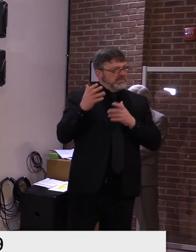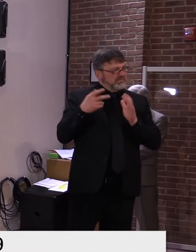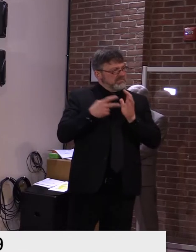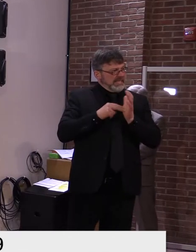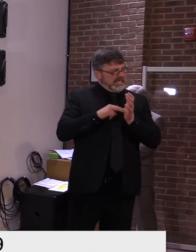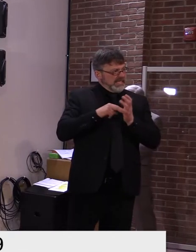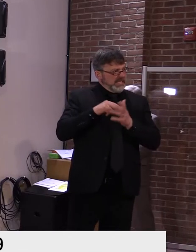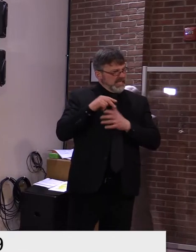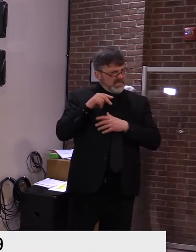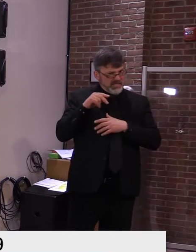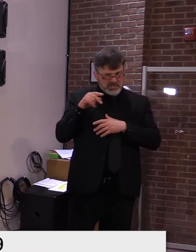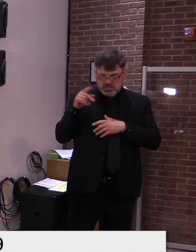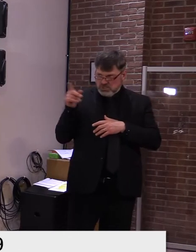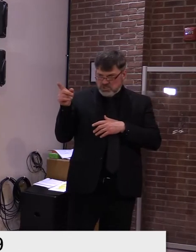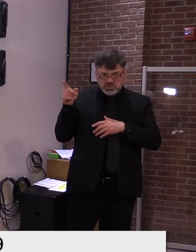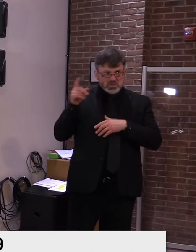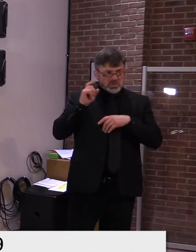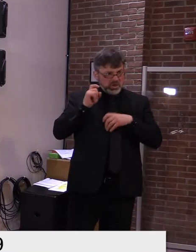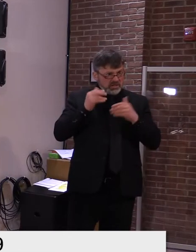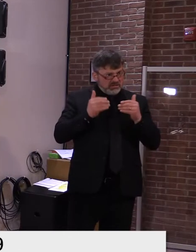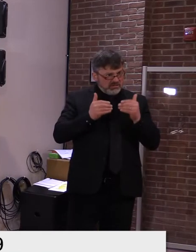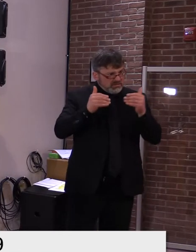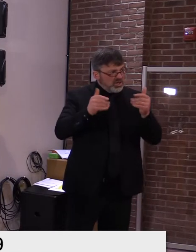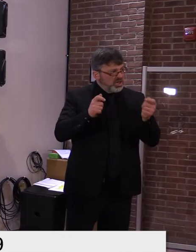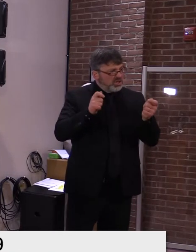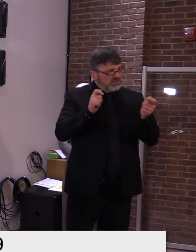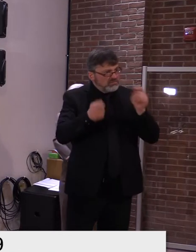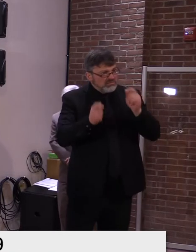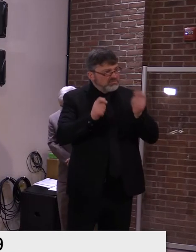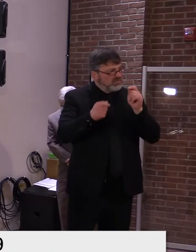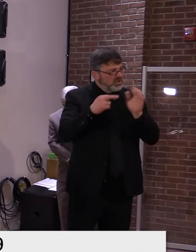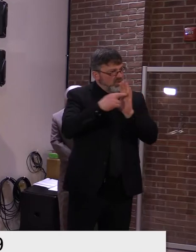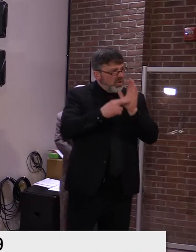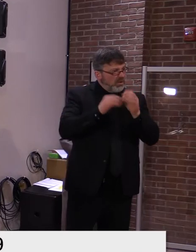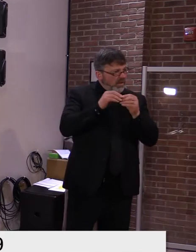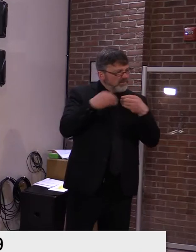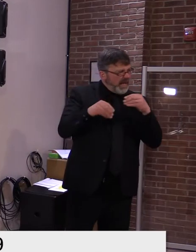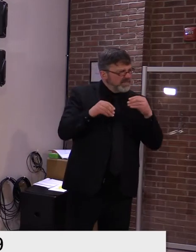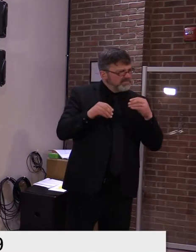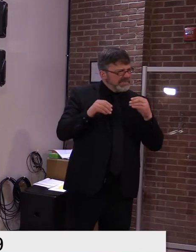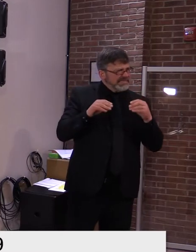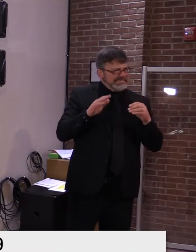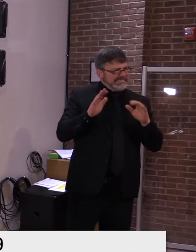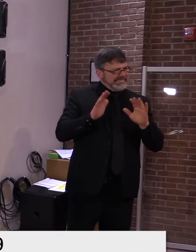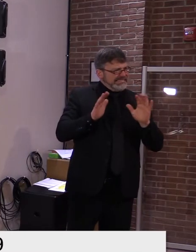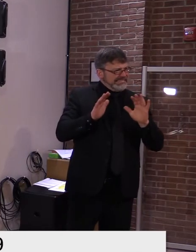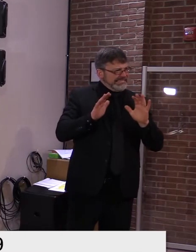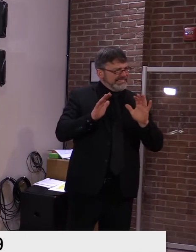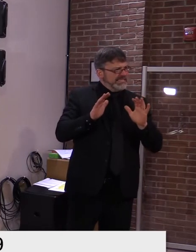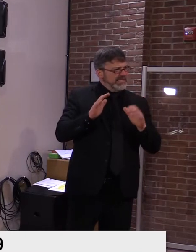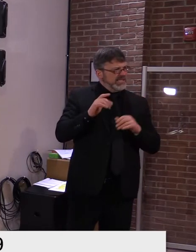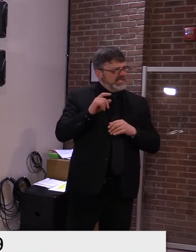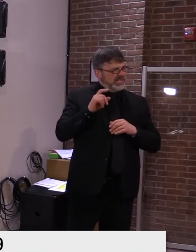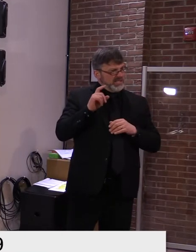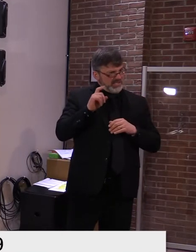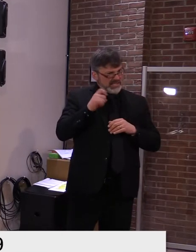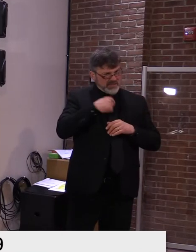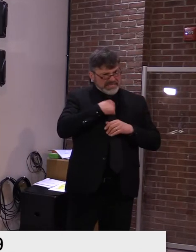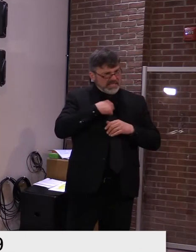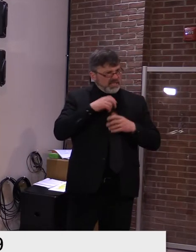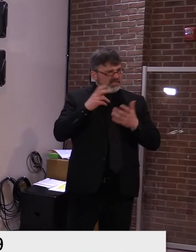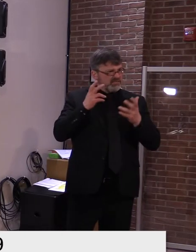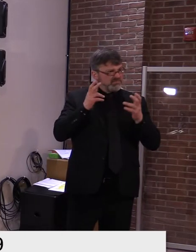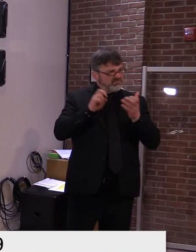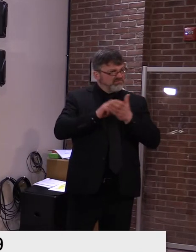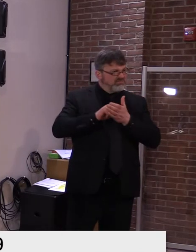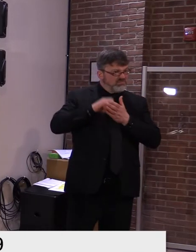how? I know everybody in the state wants to see that spigot turned, but are we getting a little ahead of ourselves given the prevalence